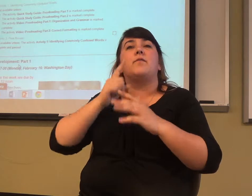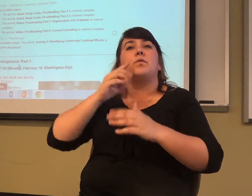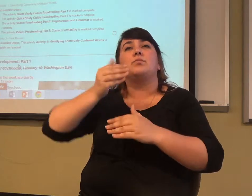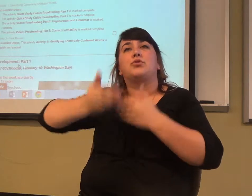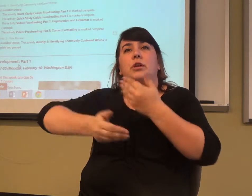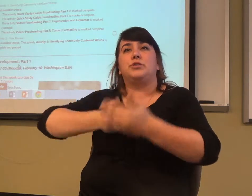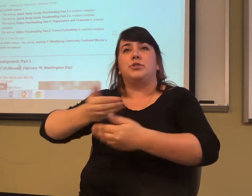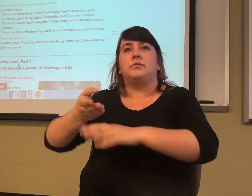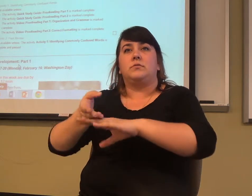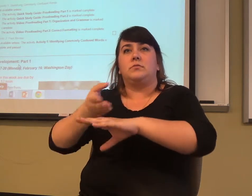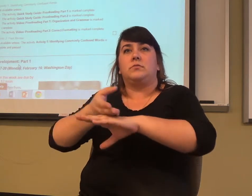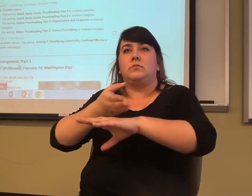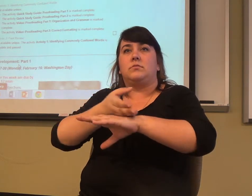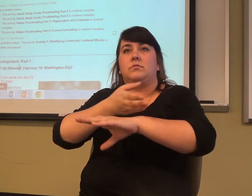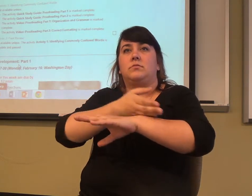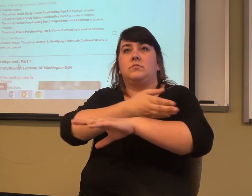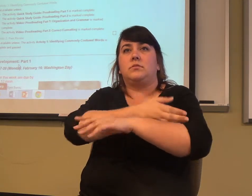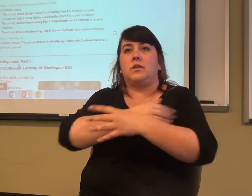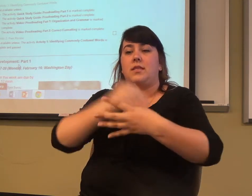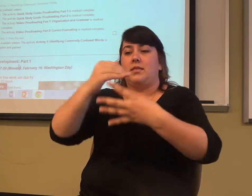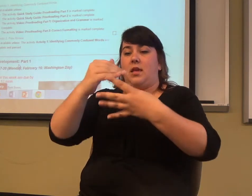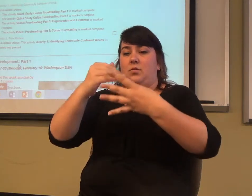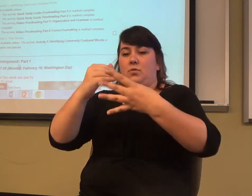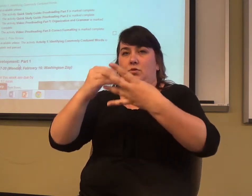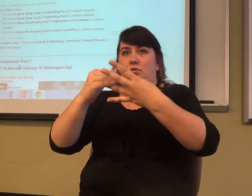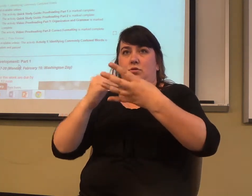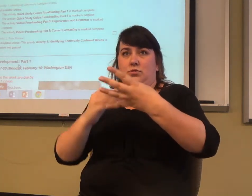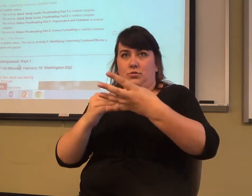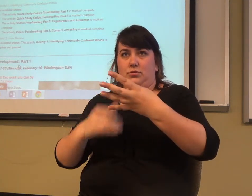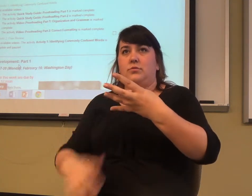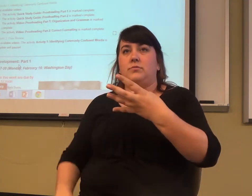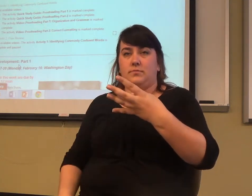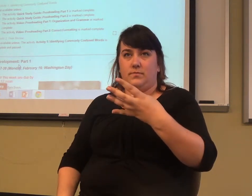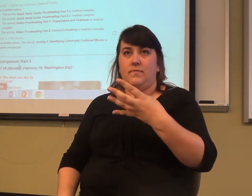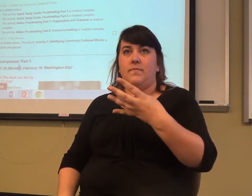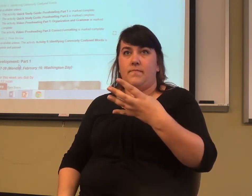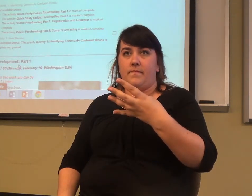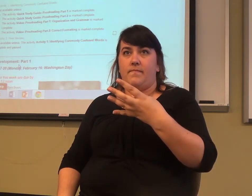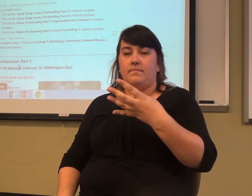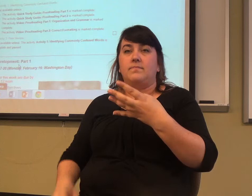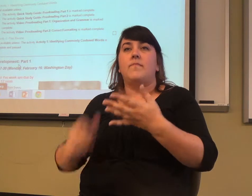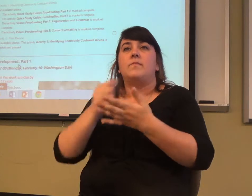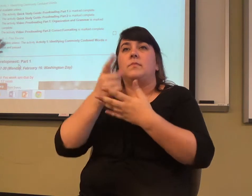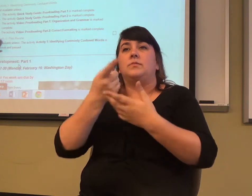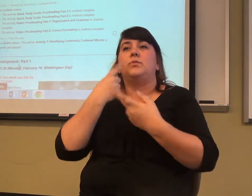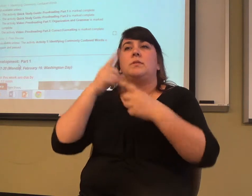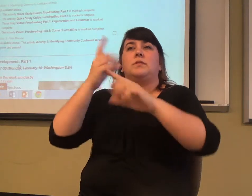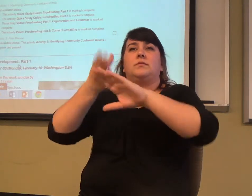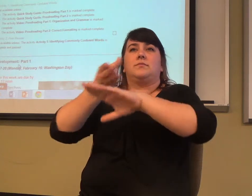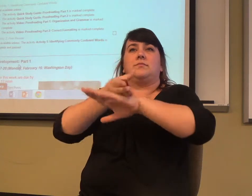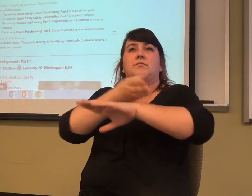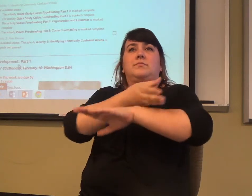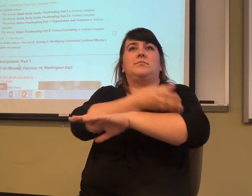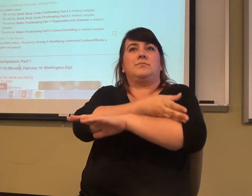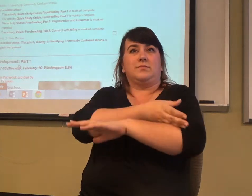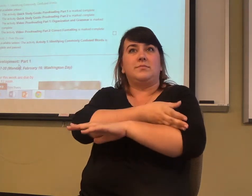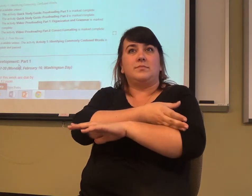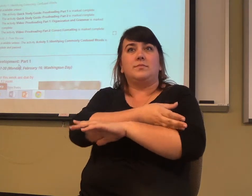which you see the information presented. And that's meant to aid in your success because there are things in activity 2 that you will